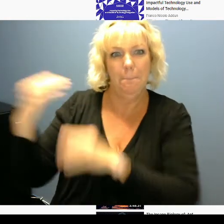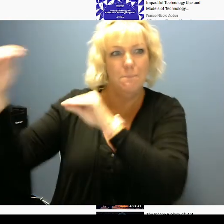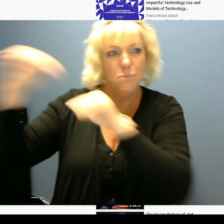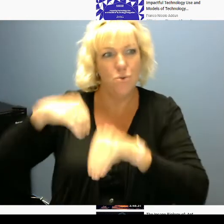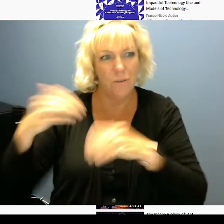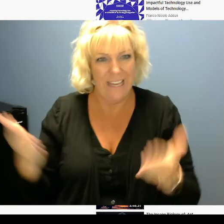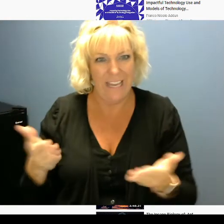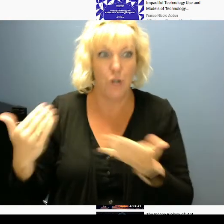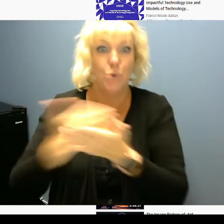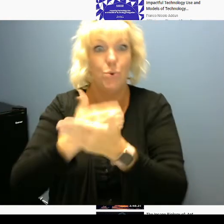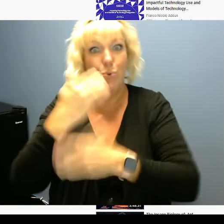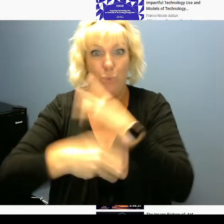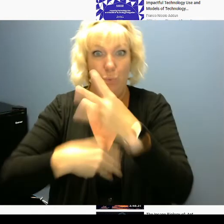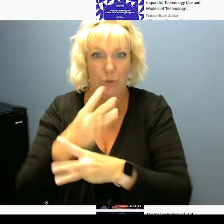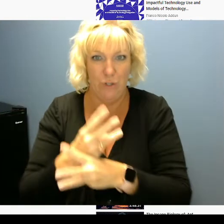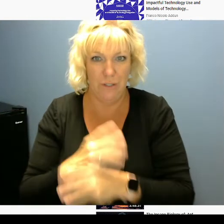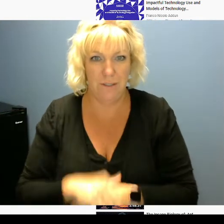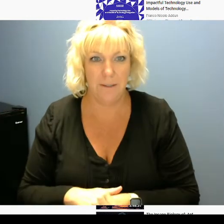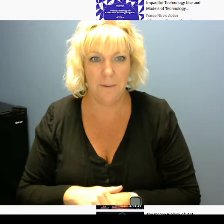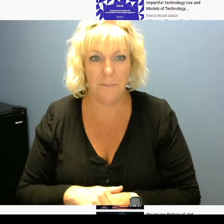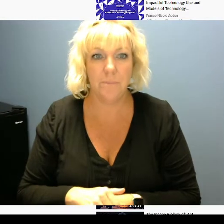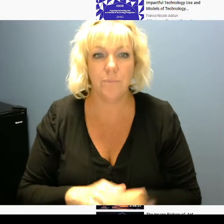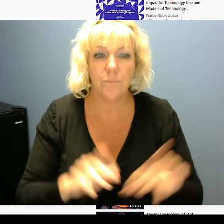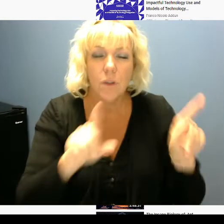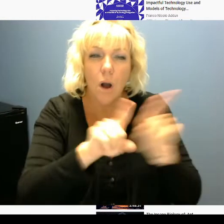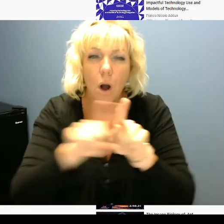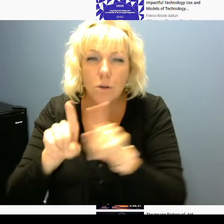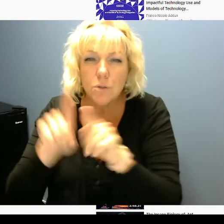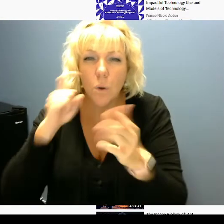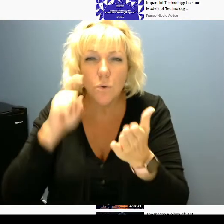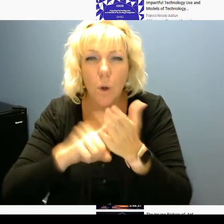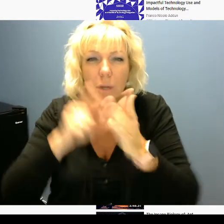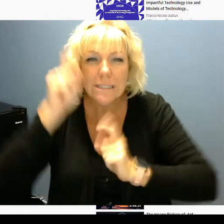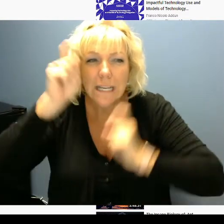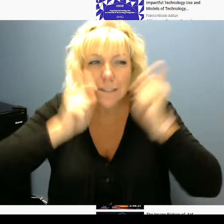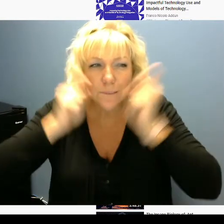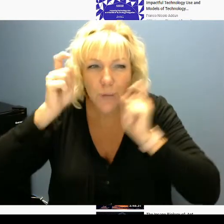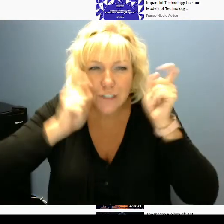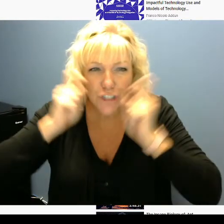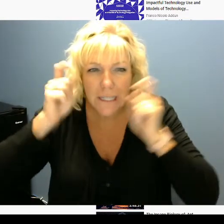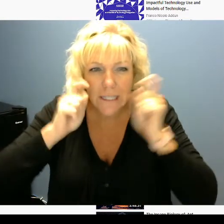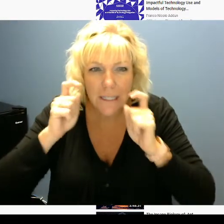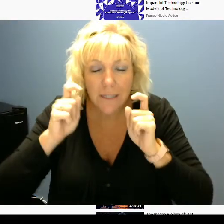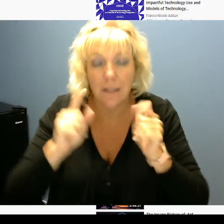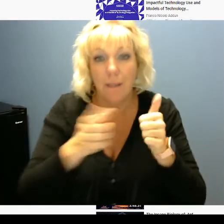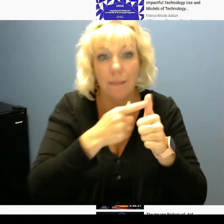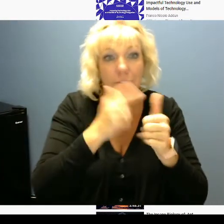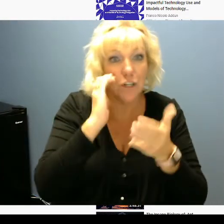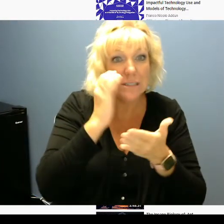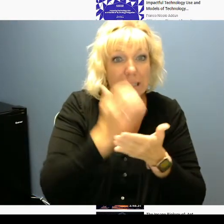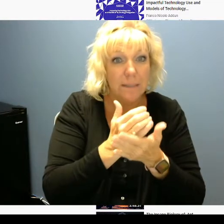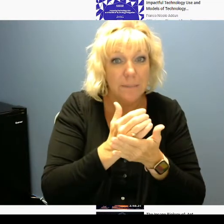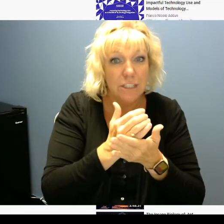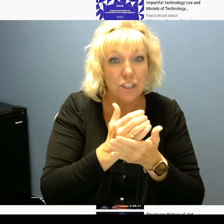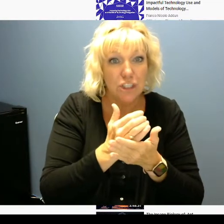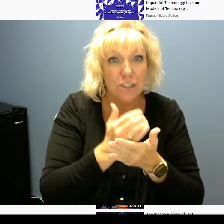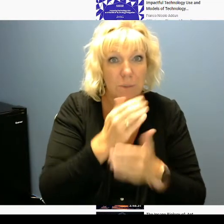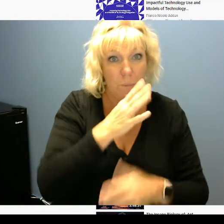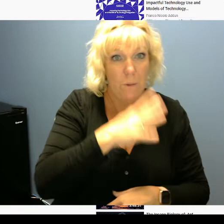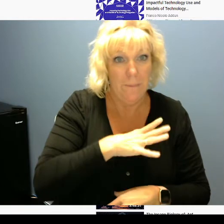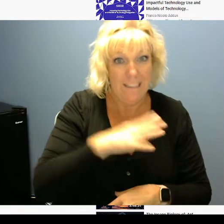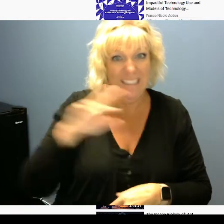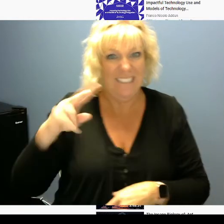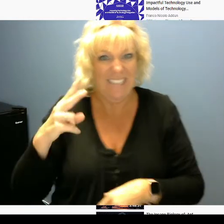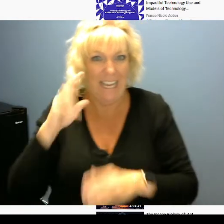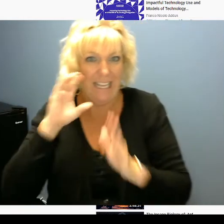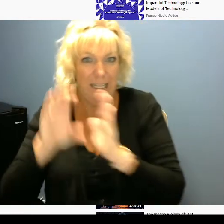look at the facial expression of the women in White's image and in Debrais' image.